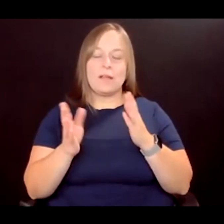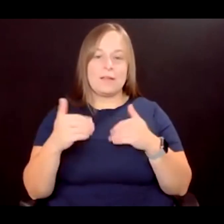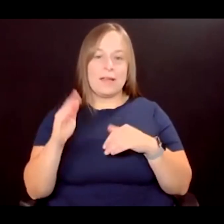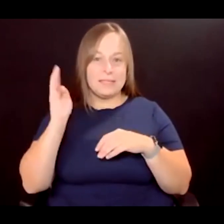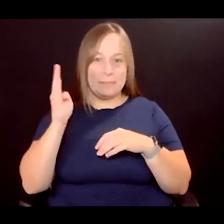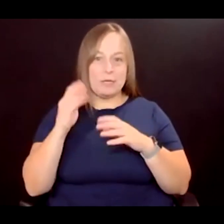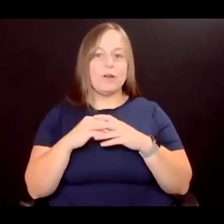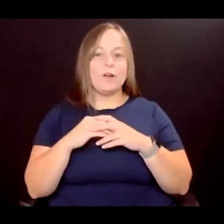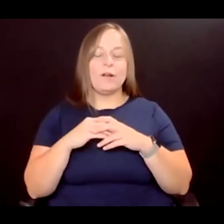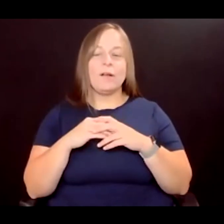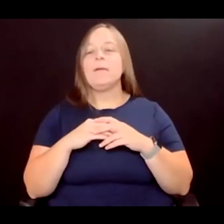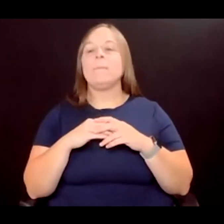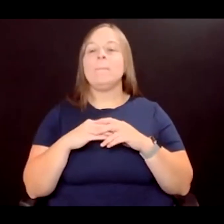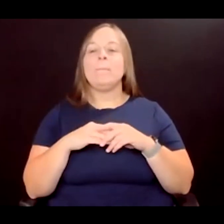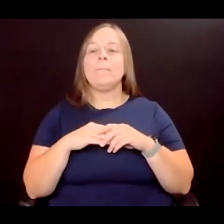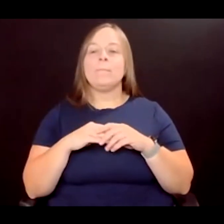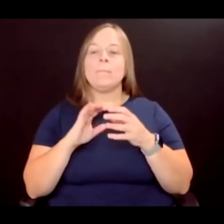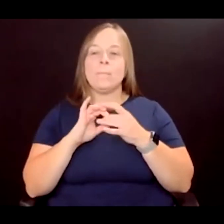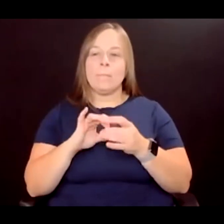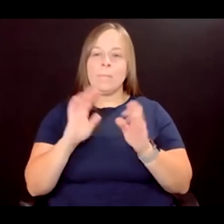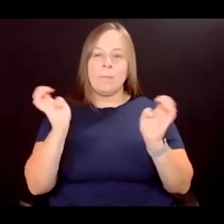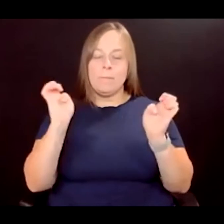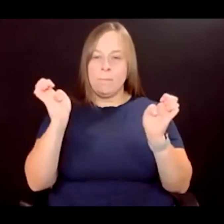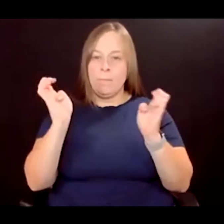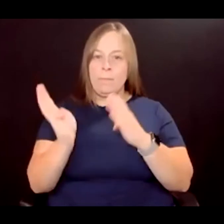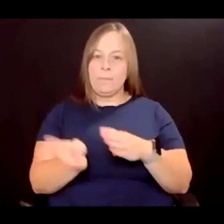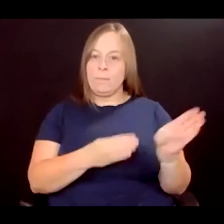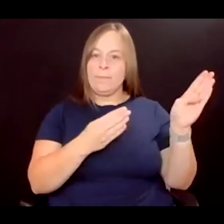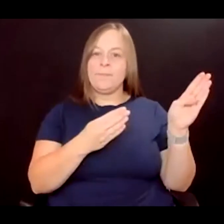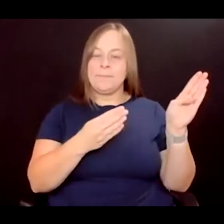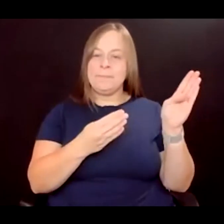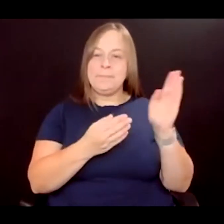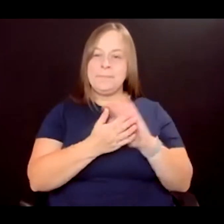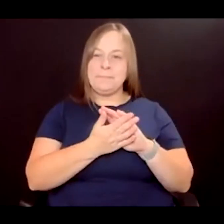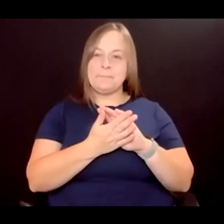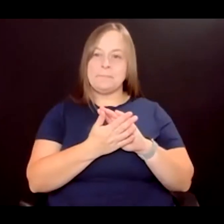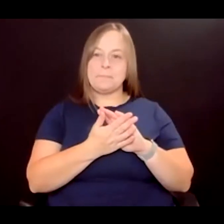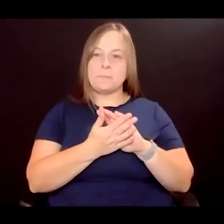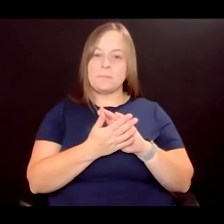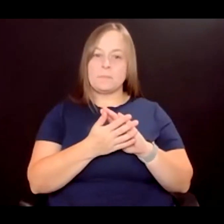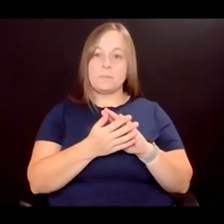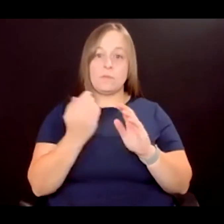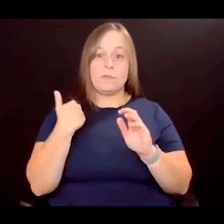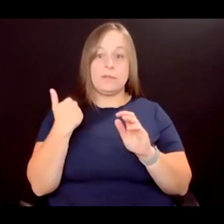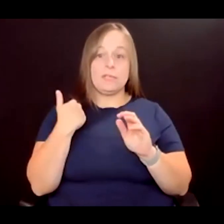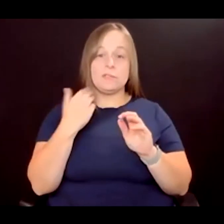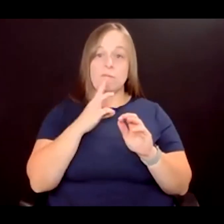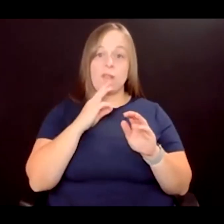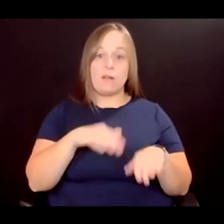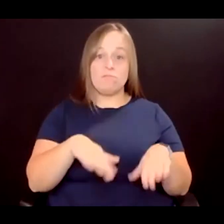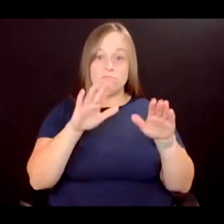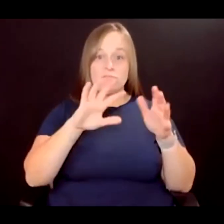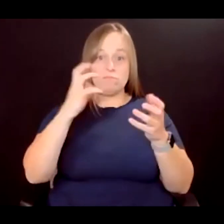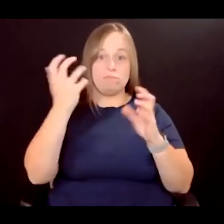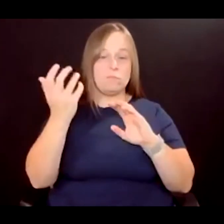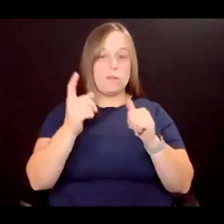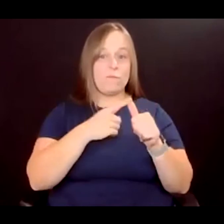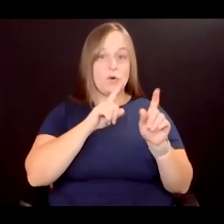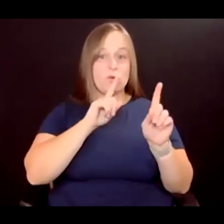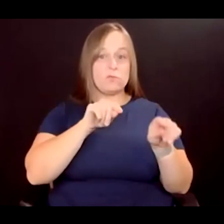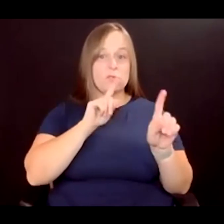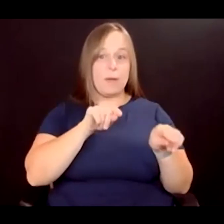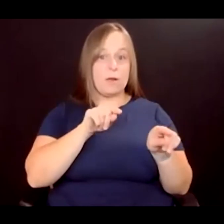The next question says, since you are a business owner, I would like to know if your business is accessible to people with disabilities and